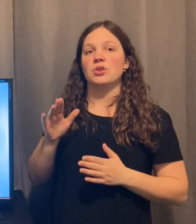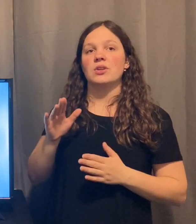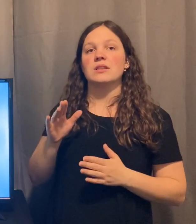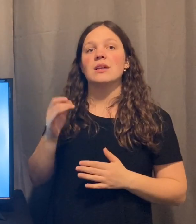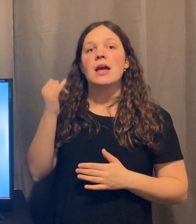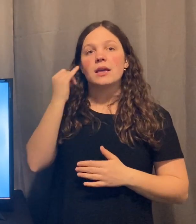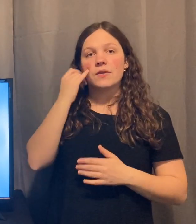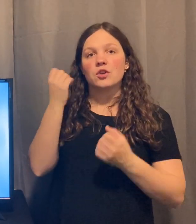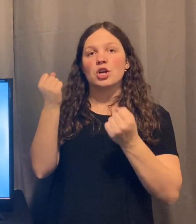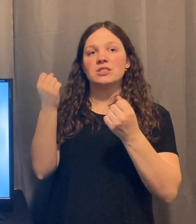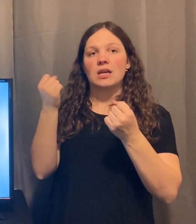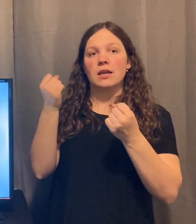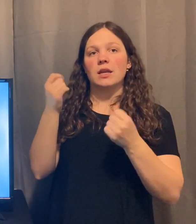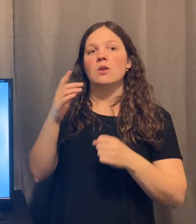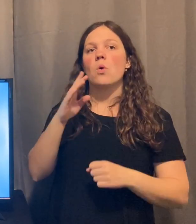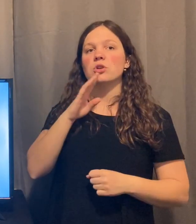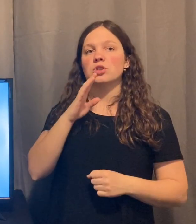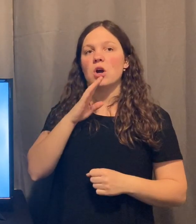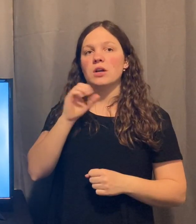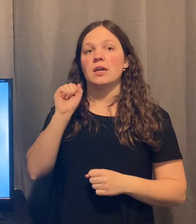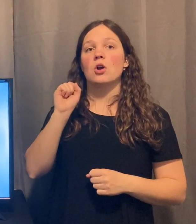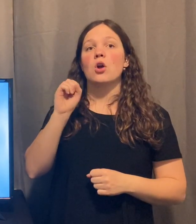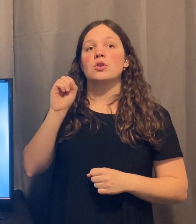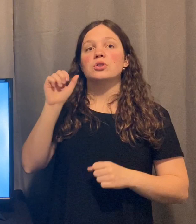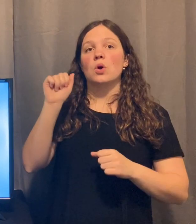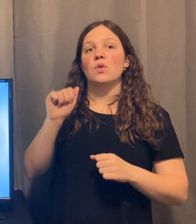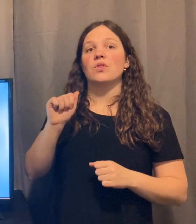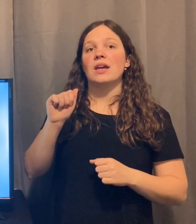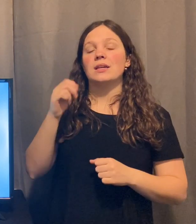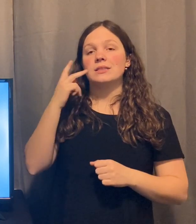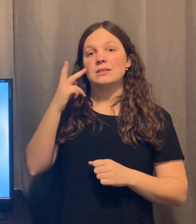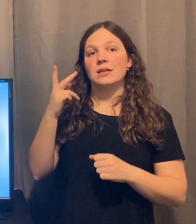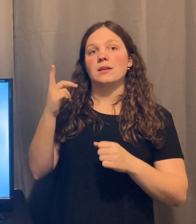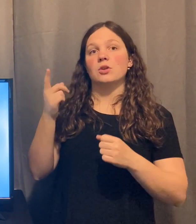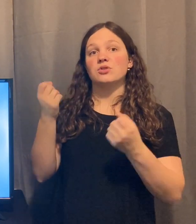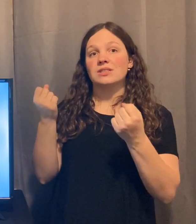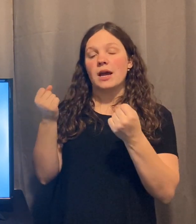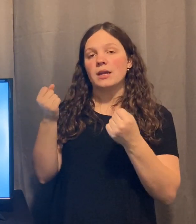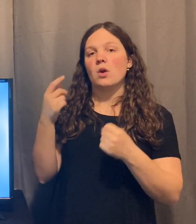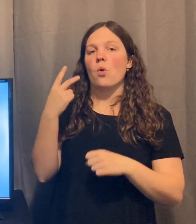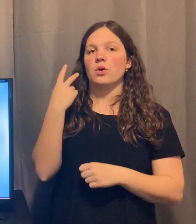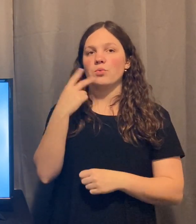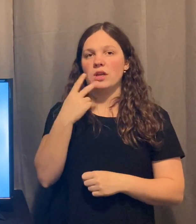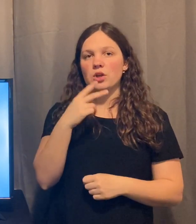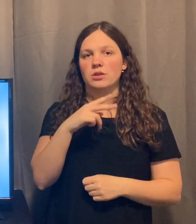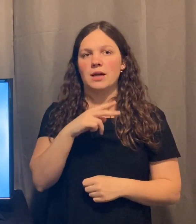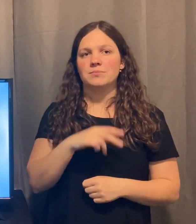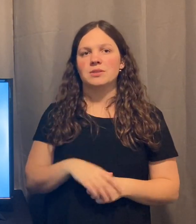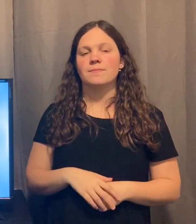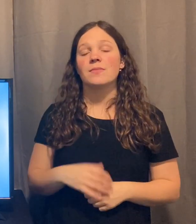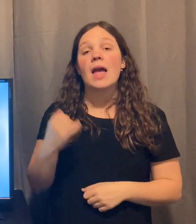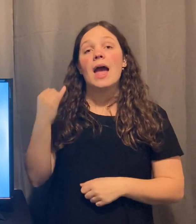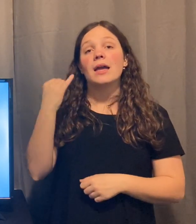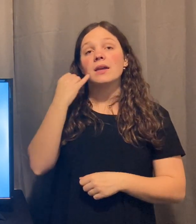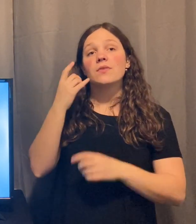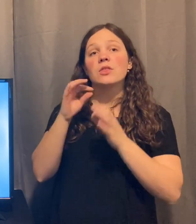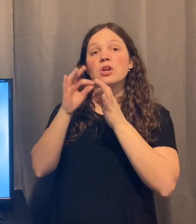student if you're signing or talking so they can see you signing or read your lips. If there's